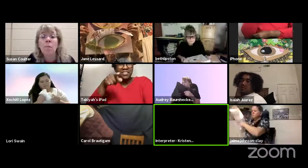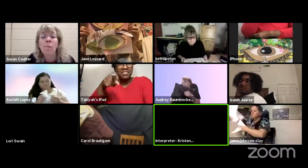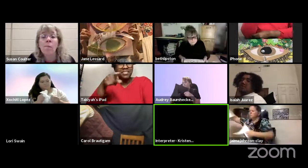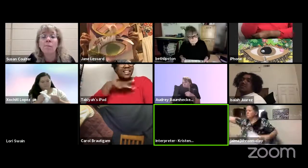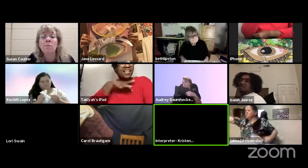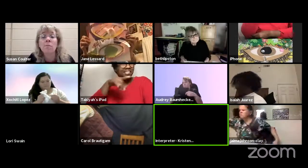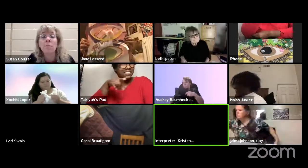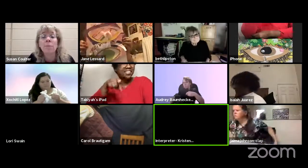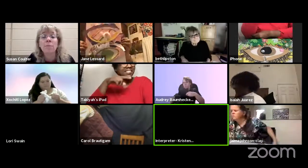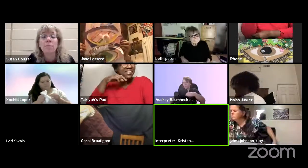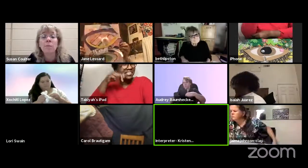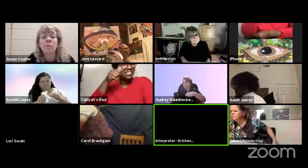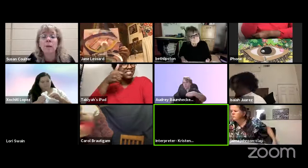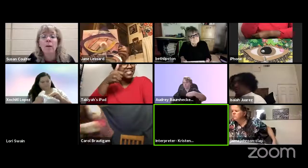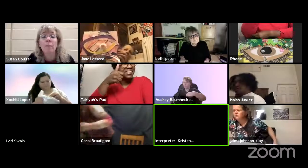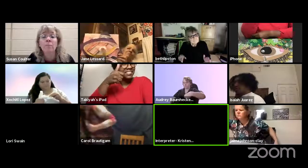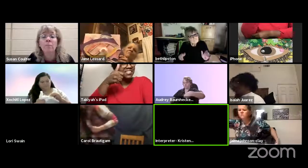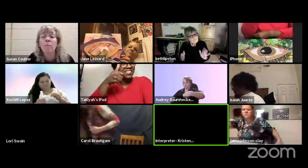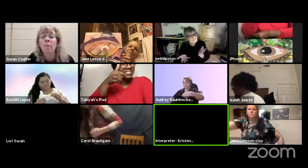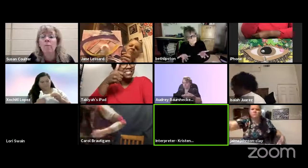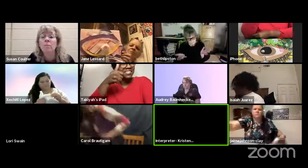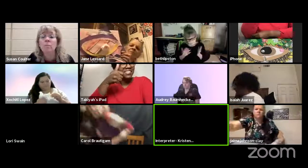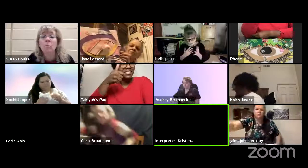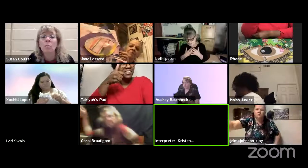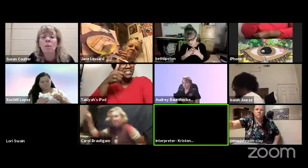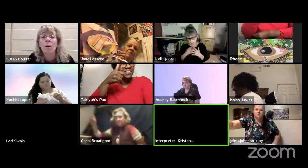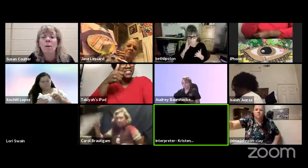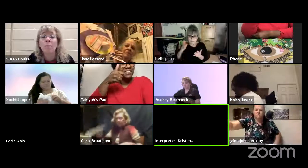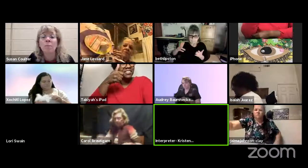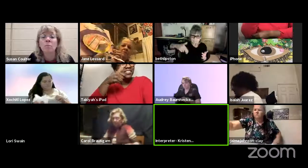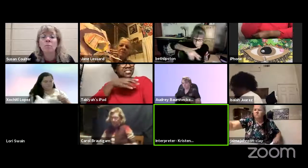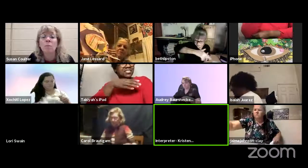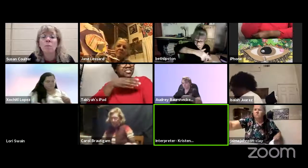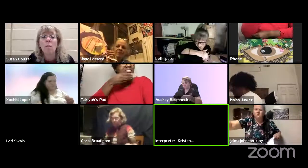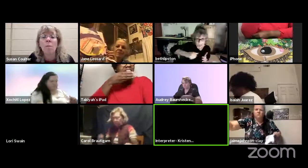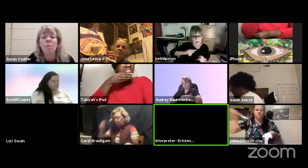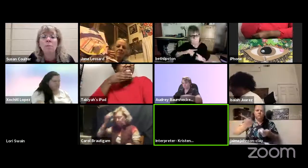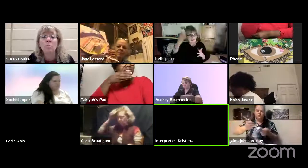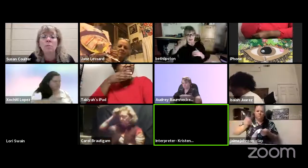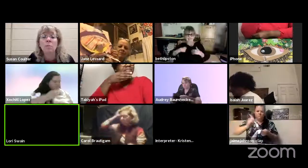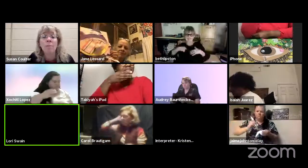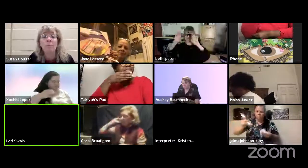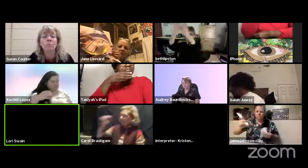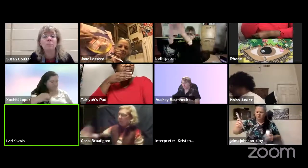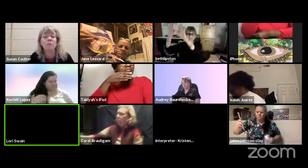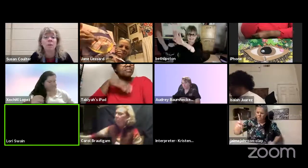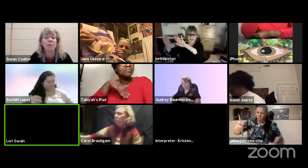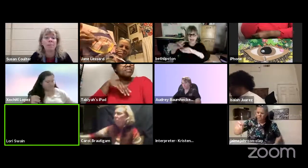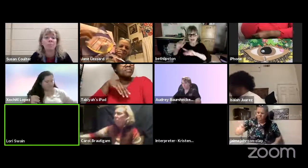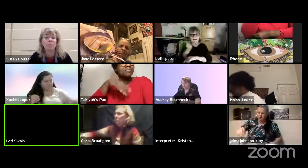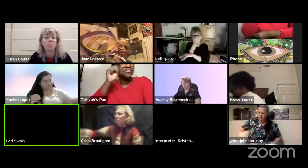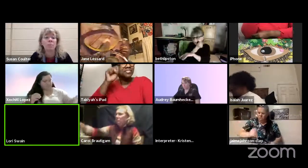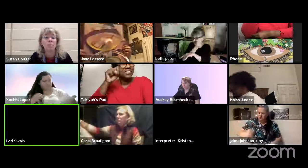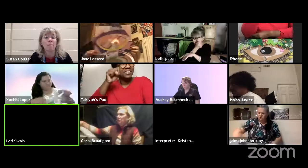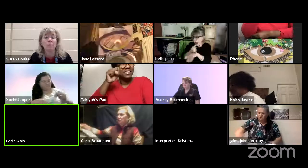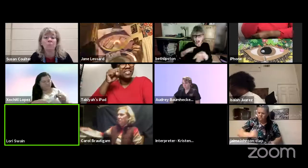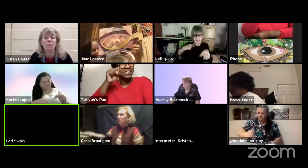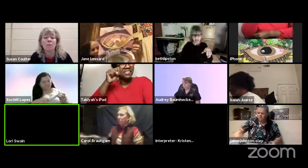So yeah, that's my Mm-hmm. Oh, project. I like that. Great job. I'm going to paint it and then I'm going to probably put it up on